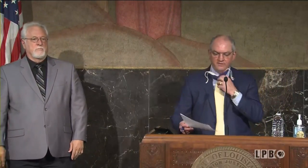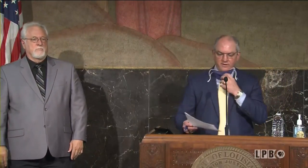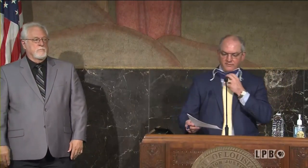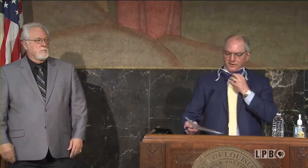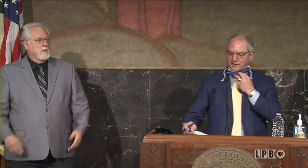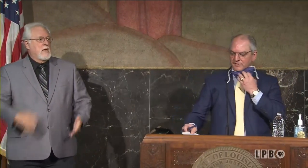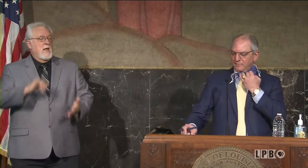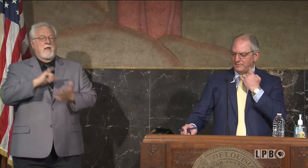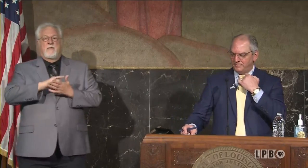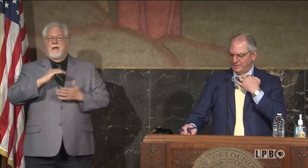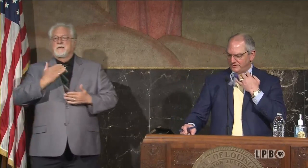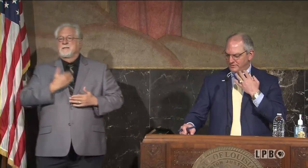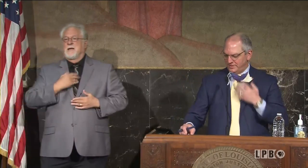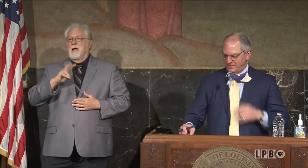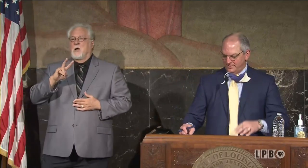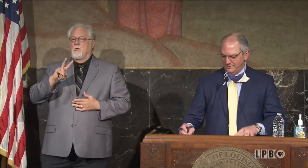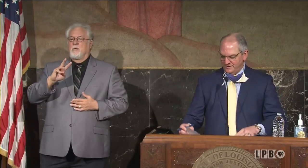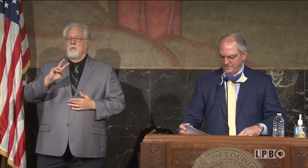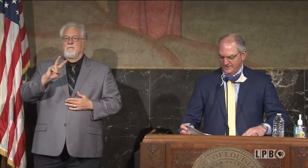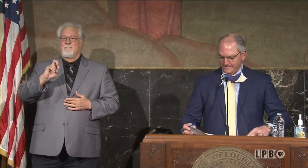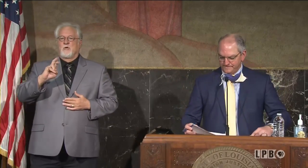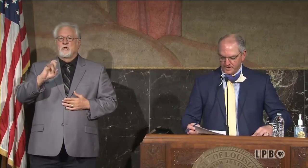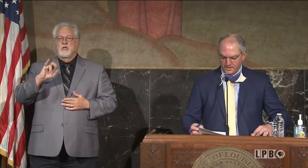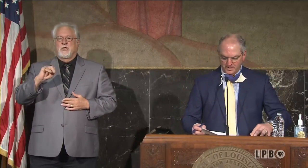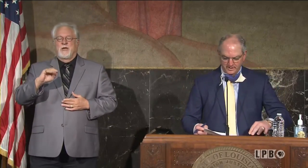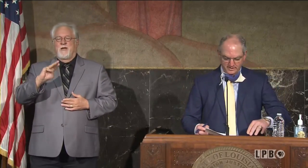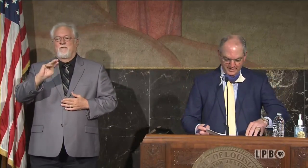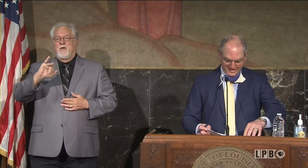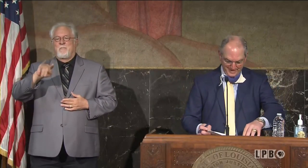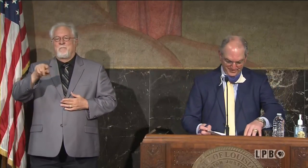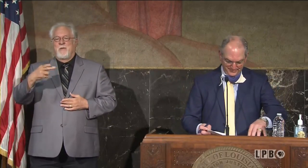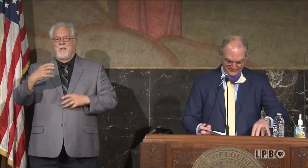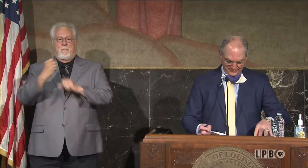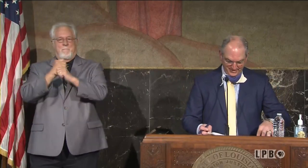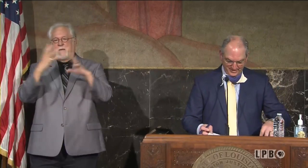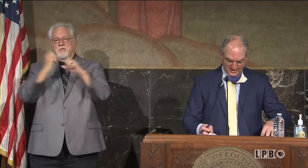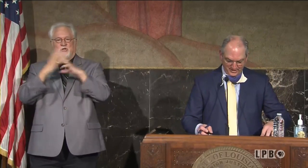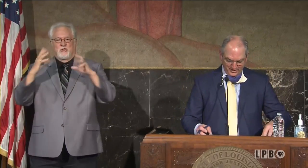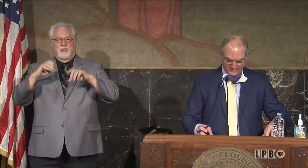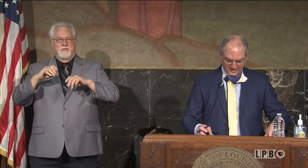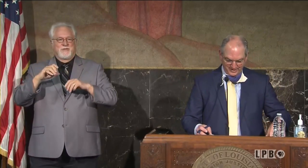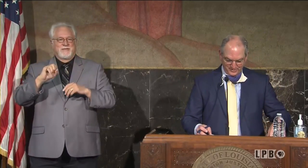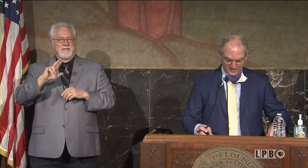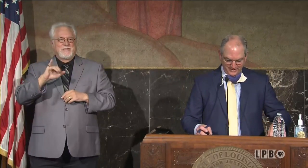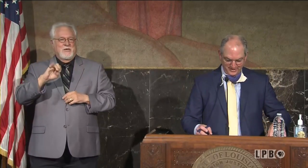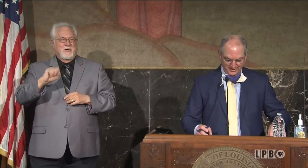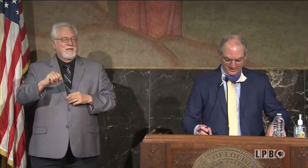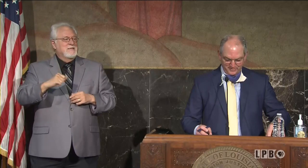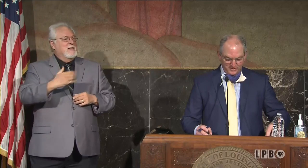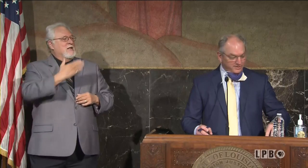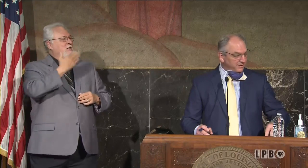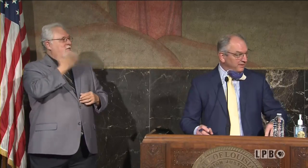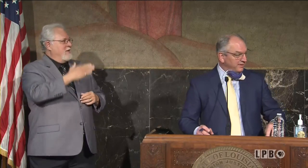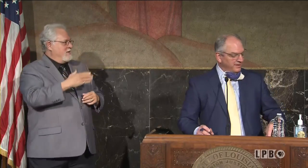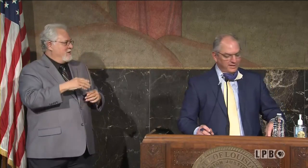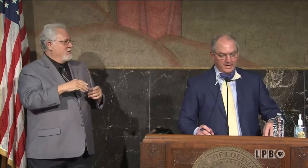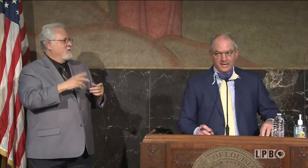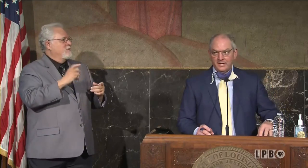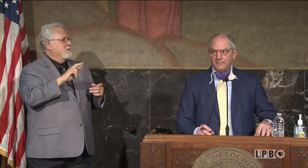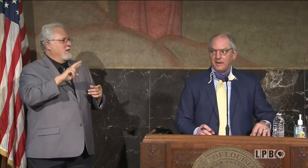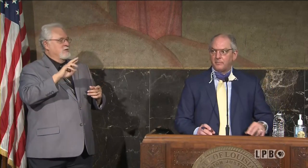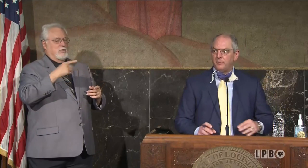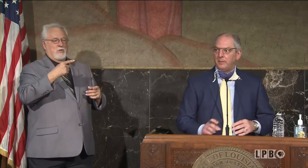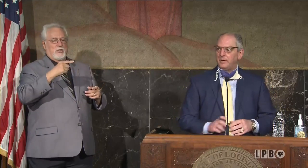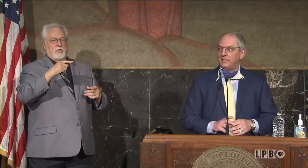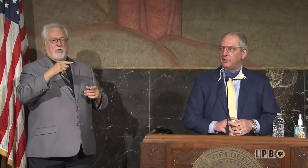So that's our version of Mythbusters here at the state capitol. Thank you, Dr. Guidry and Dr. Marcel